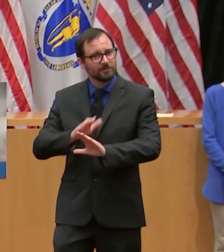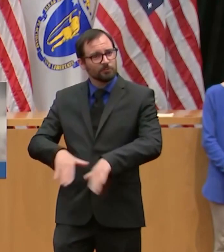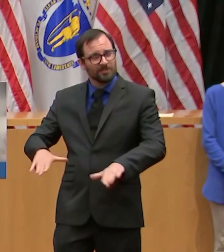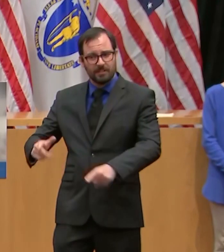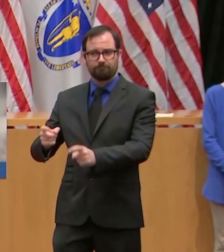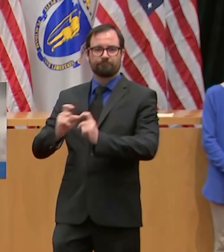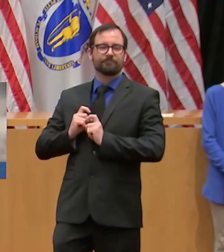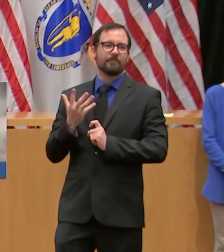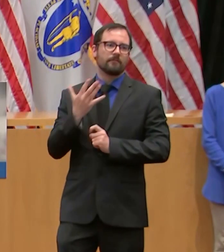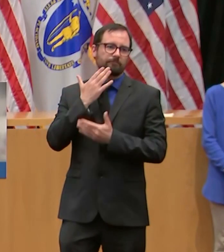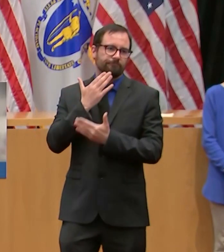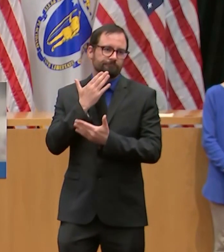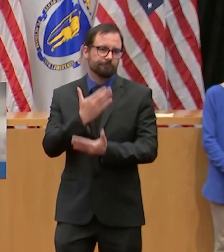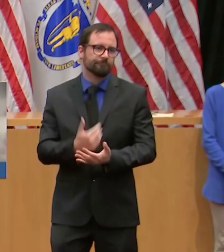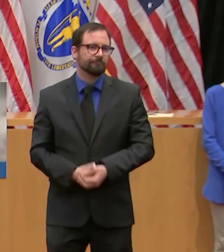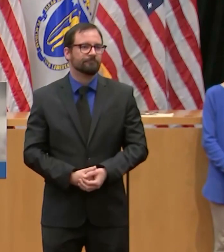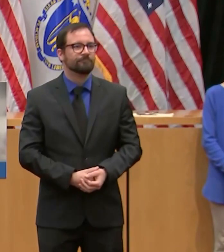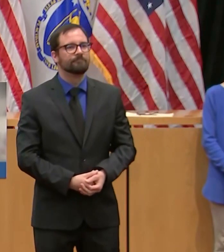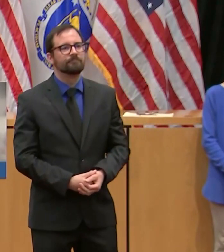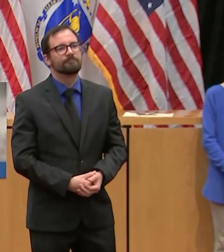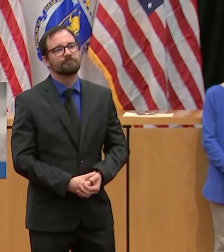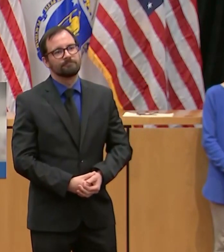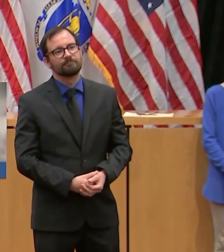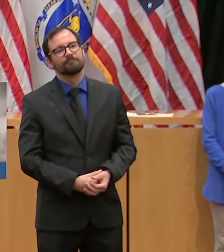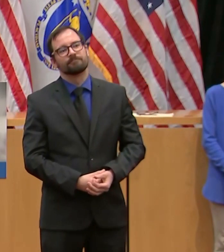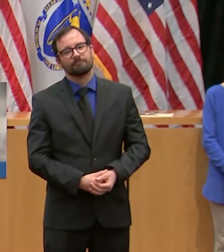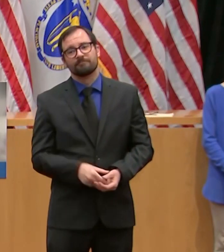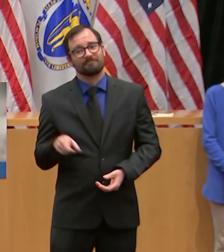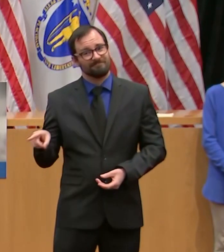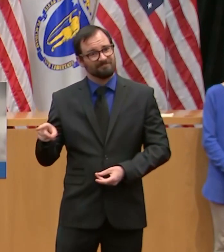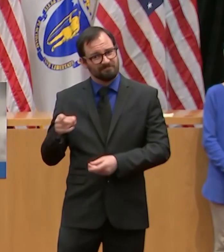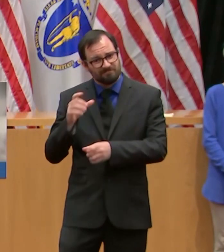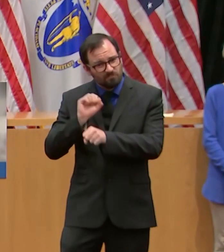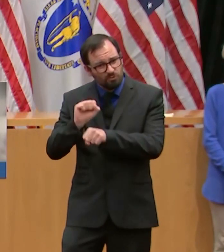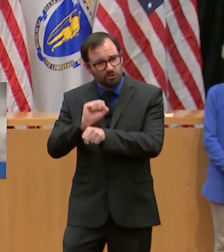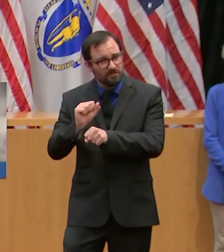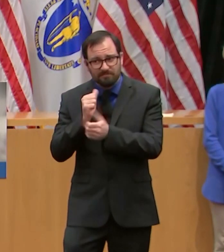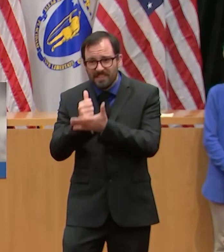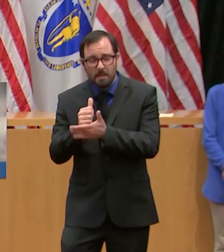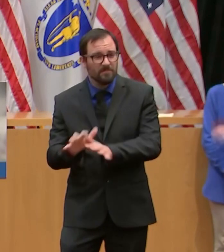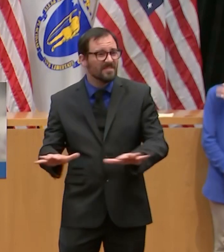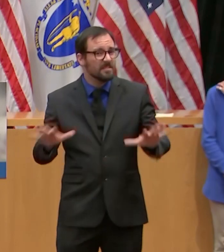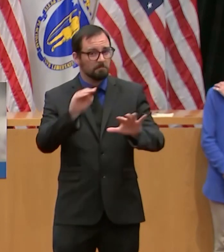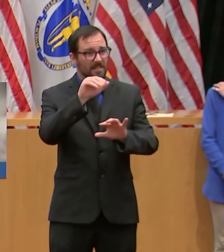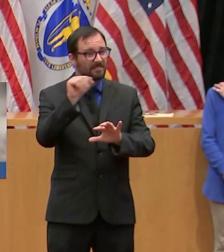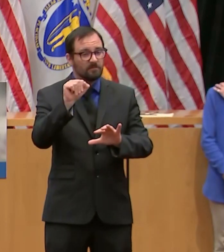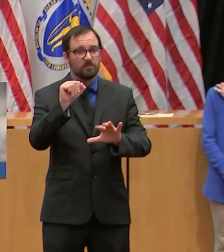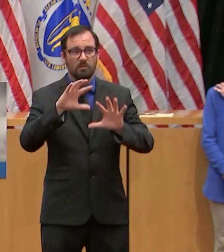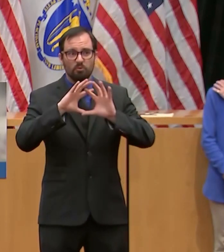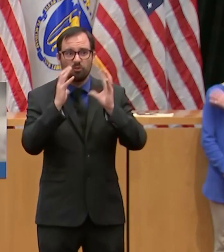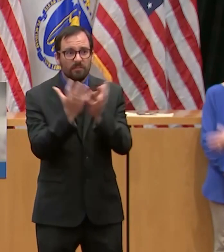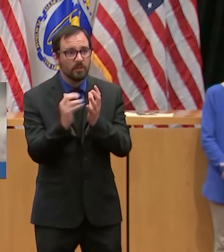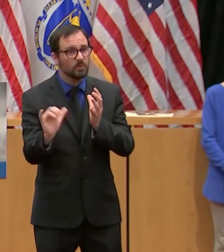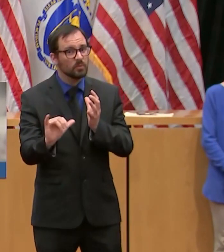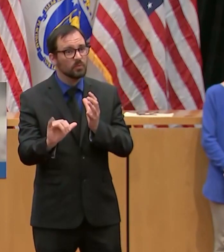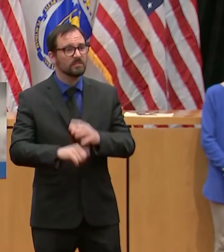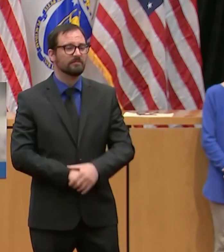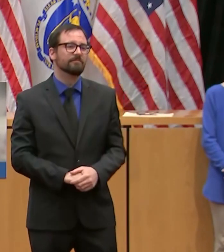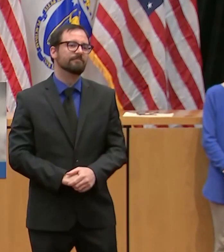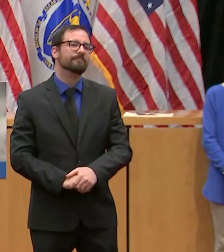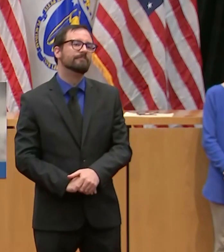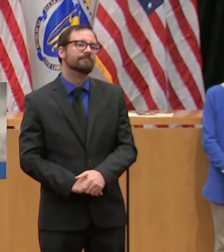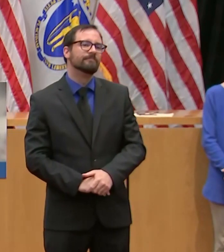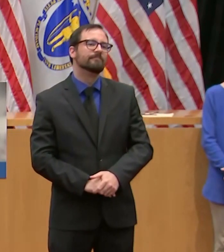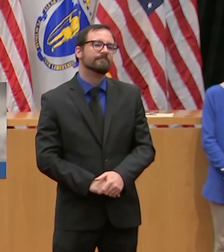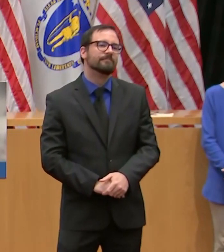across the country and around the world. Obviously, we continue to be focused on a pursuit of ventilators through other means